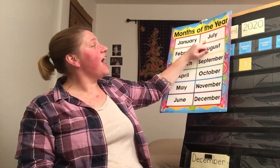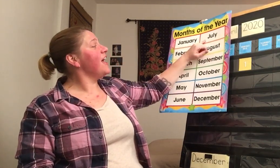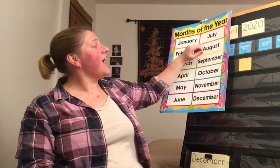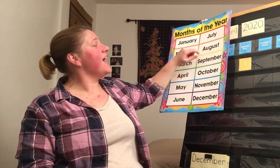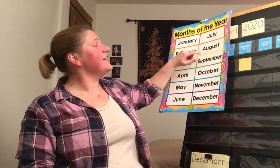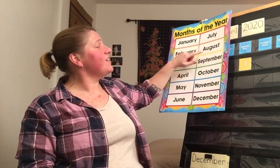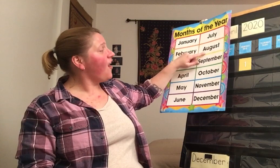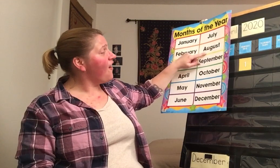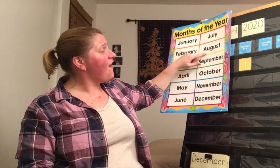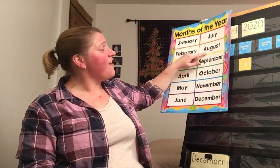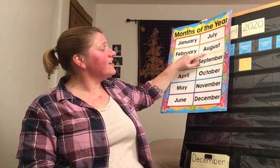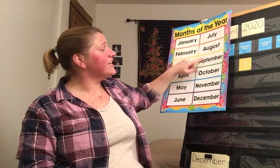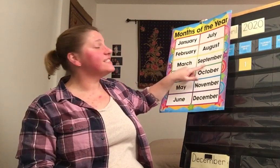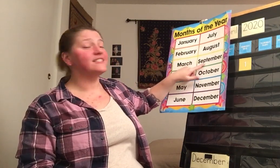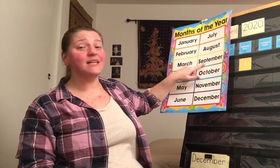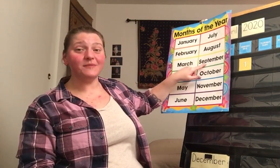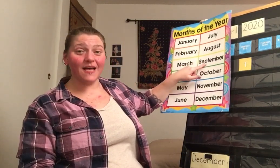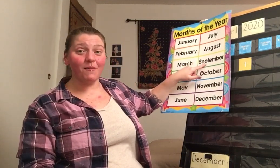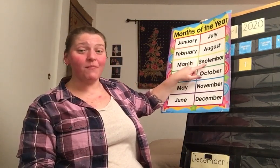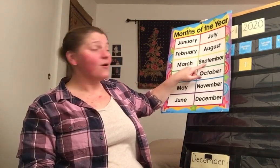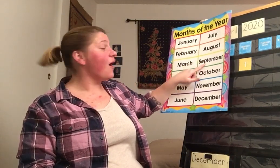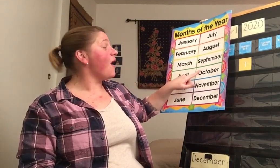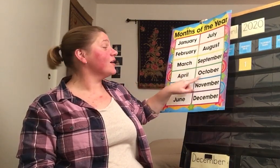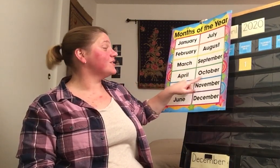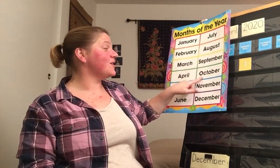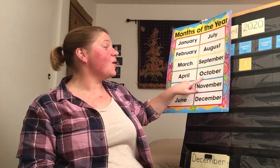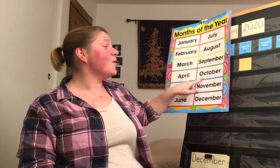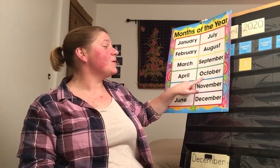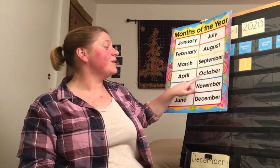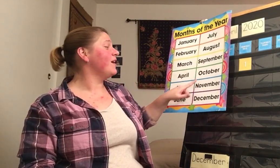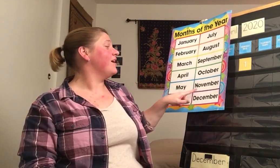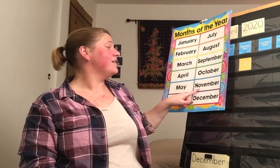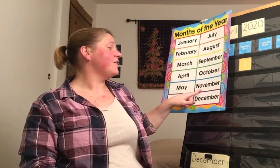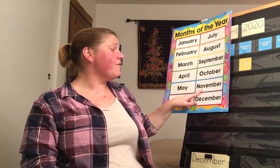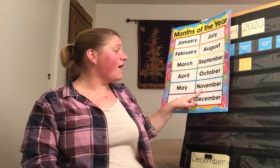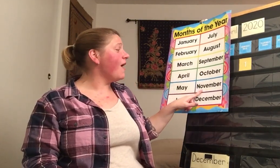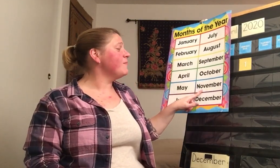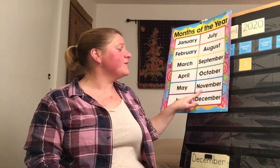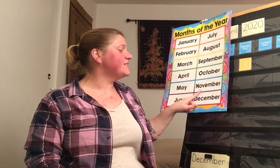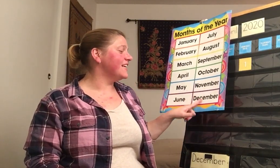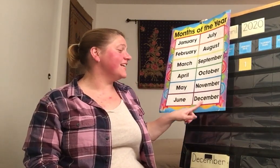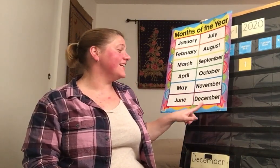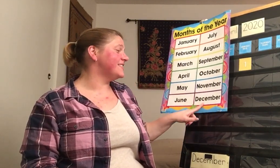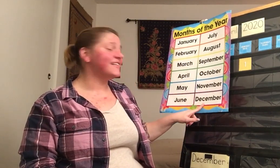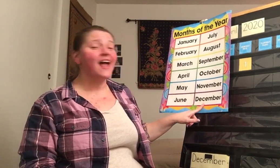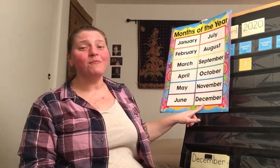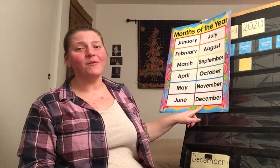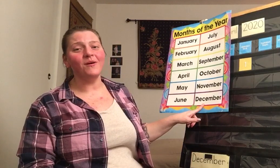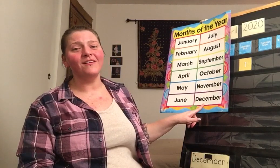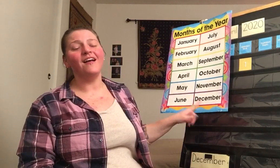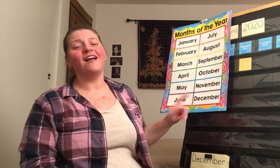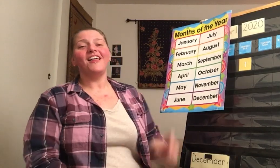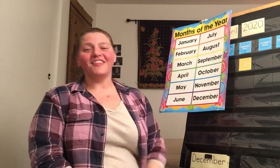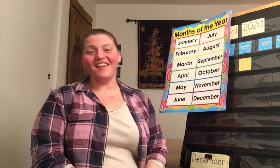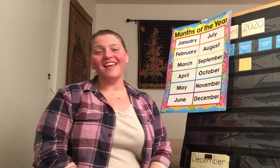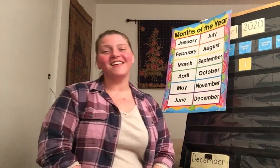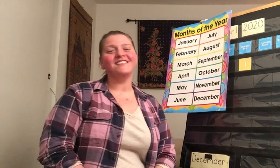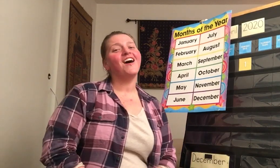July, and August, September, October, November, December. These are